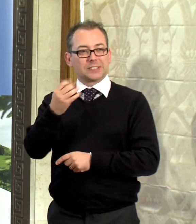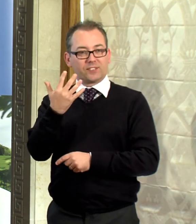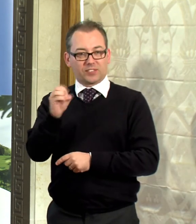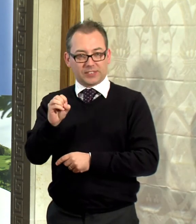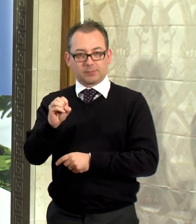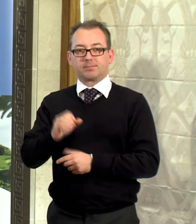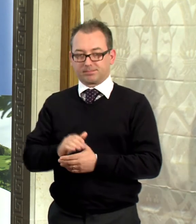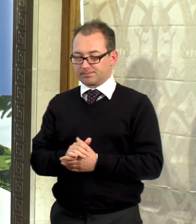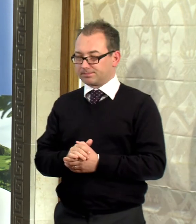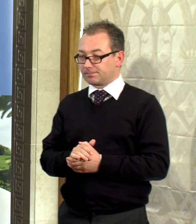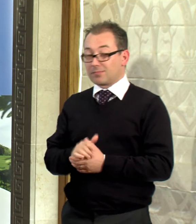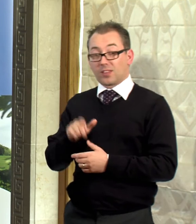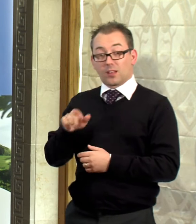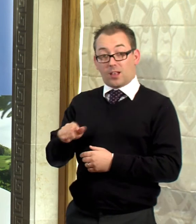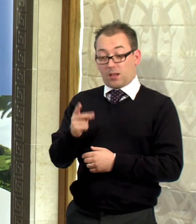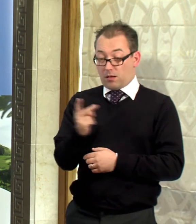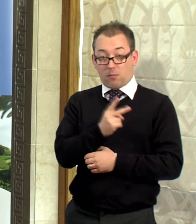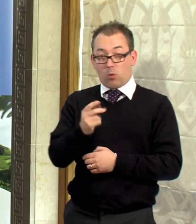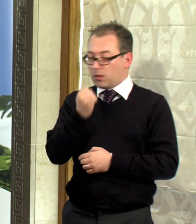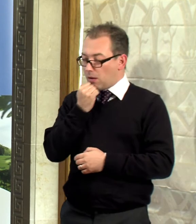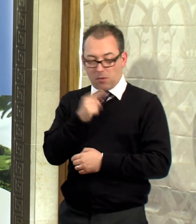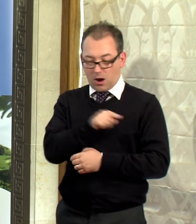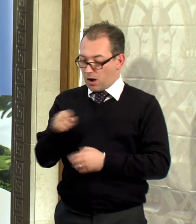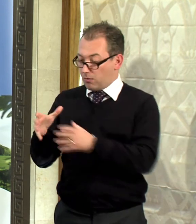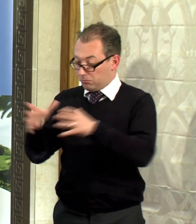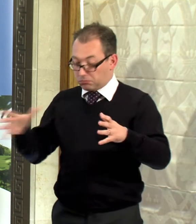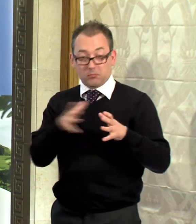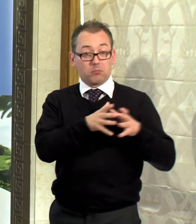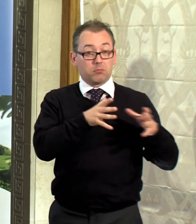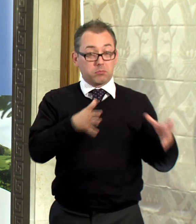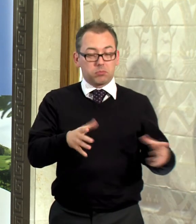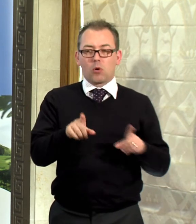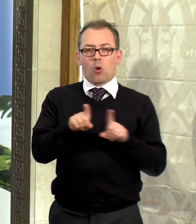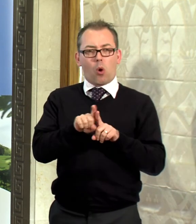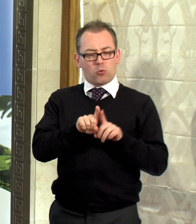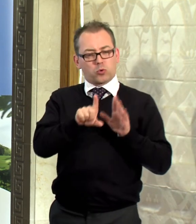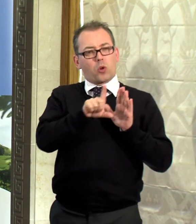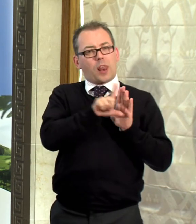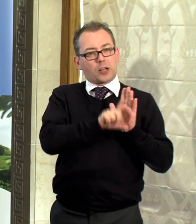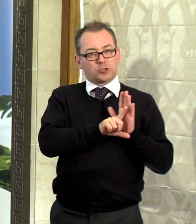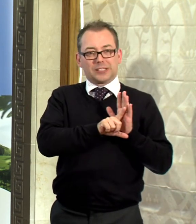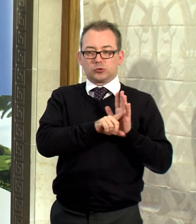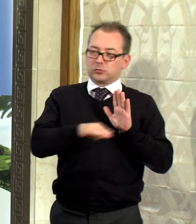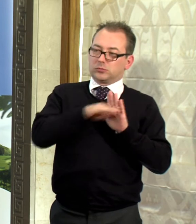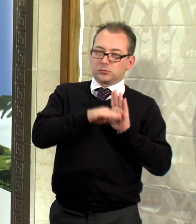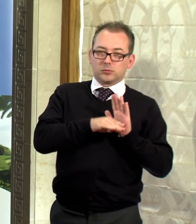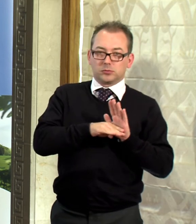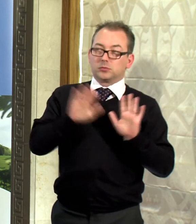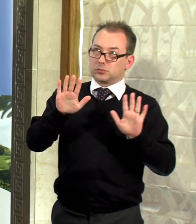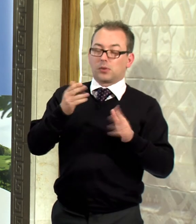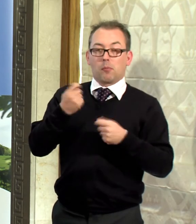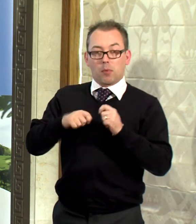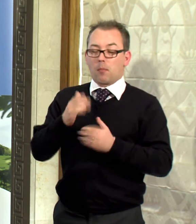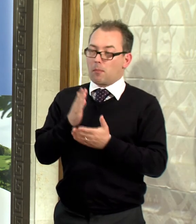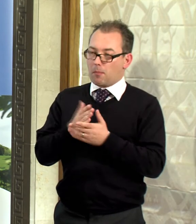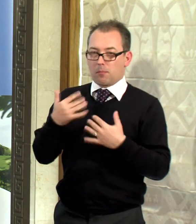These rising numbers and legislative demands have propelled the need to monitor access